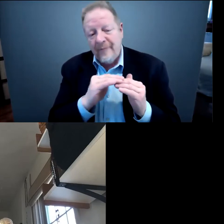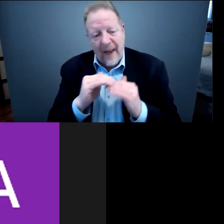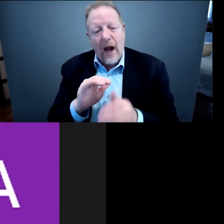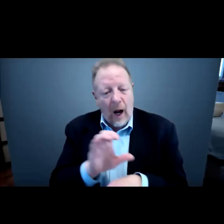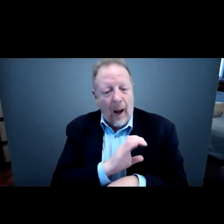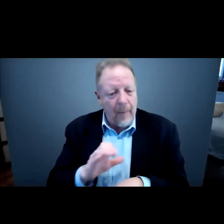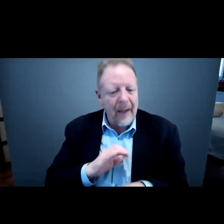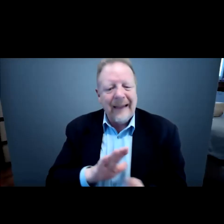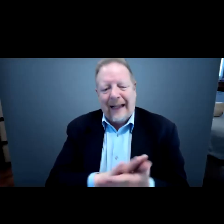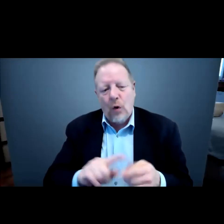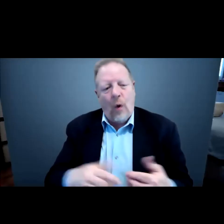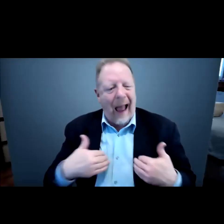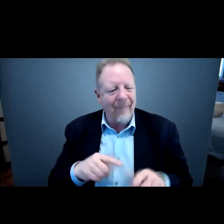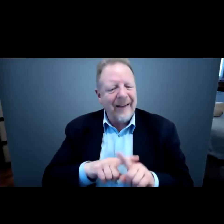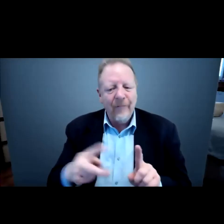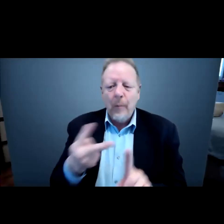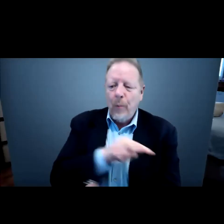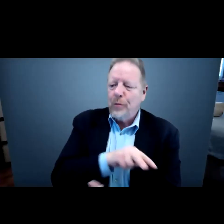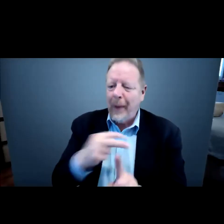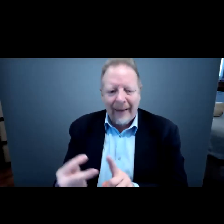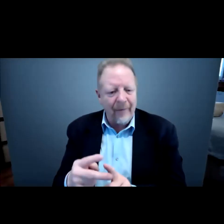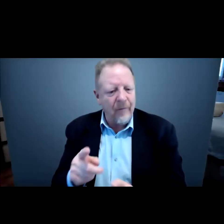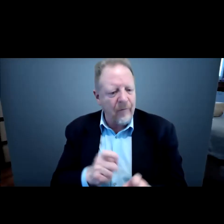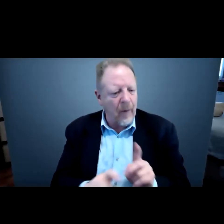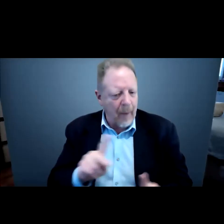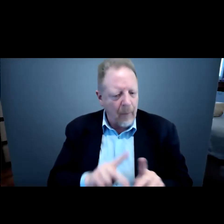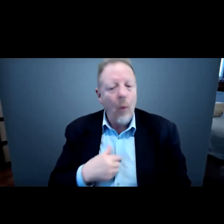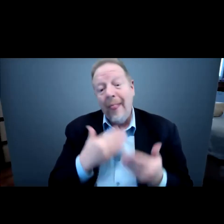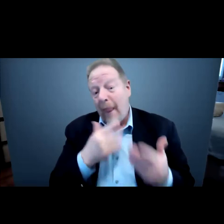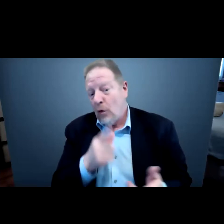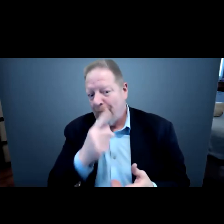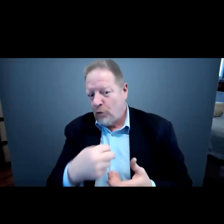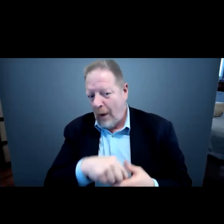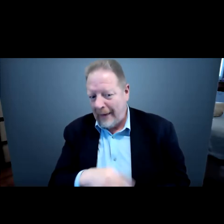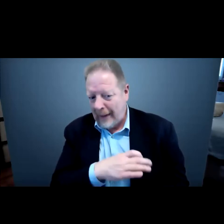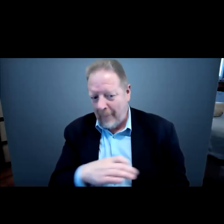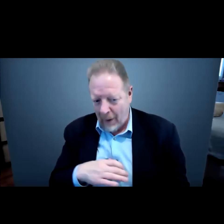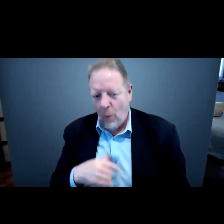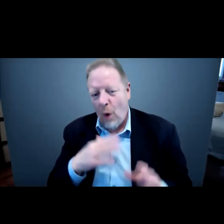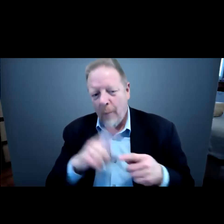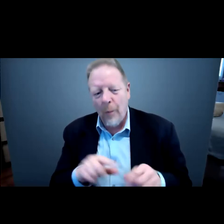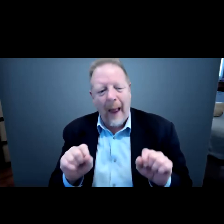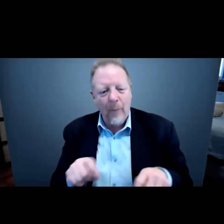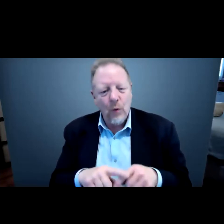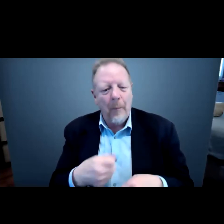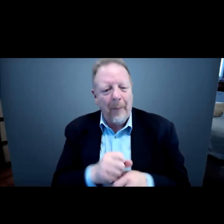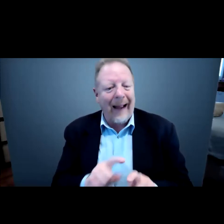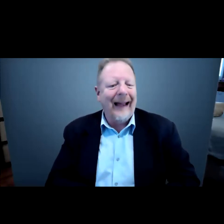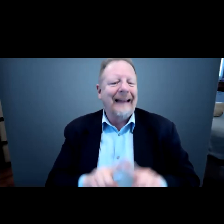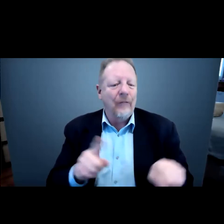have different perspectives. So we thank you for joining us. And again, we hope, to be able to make a